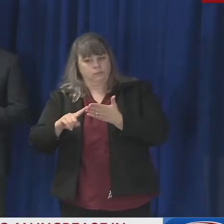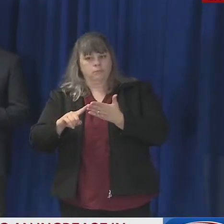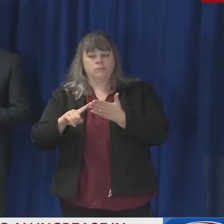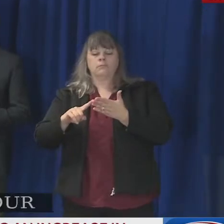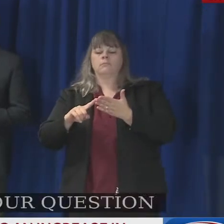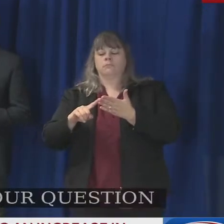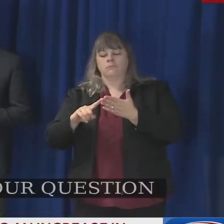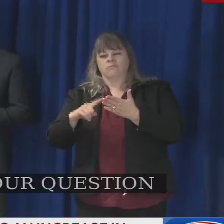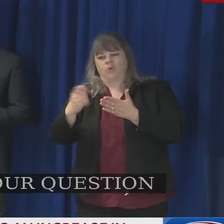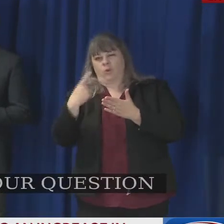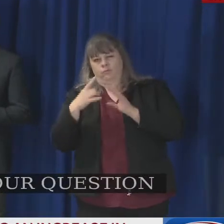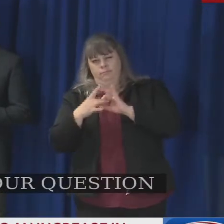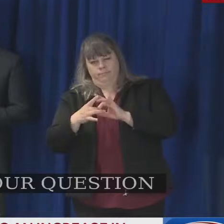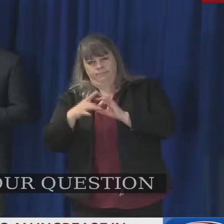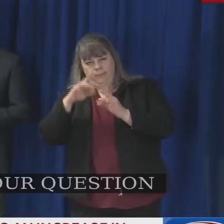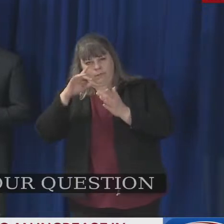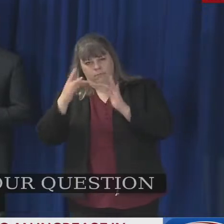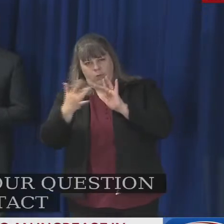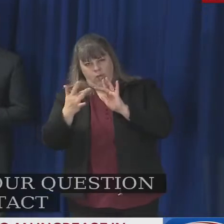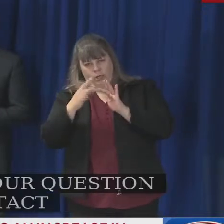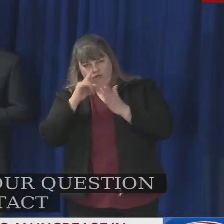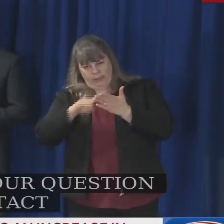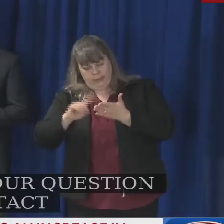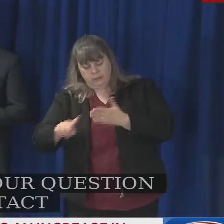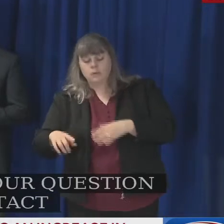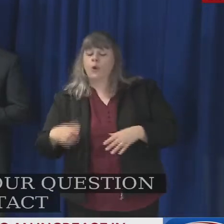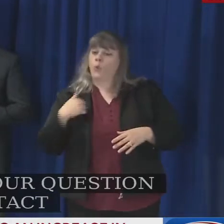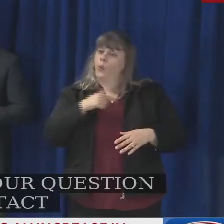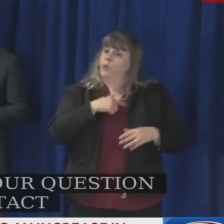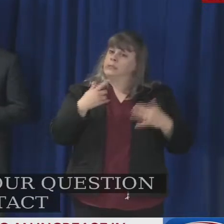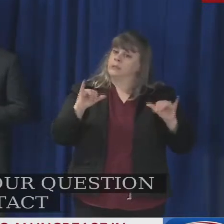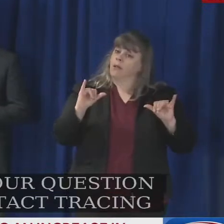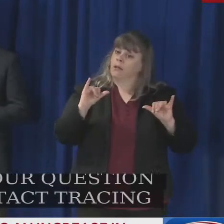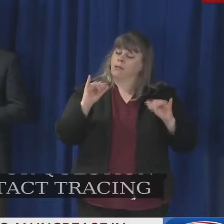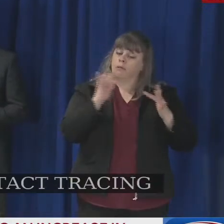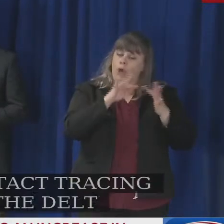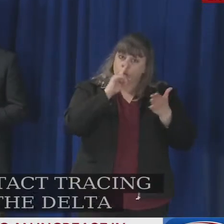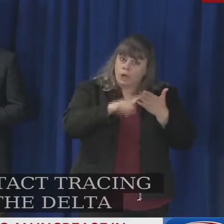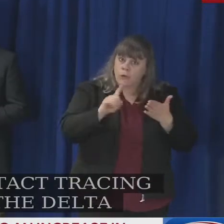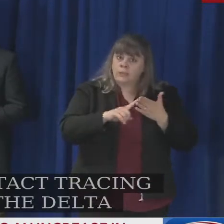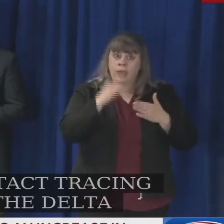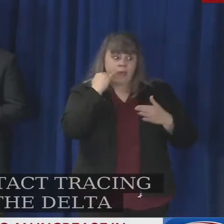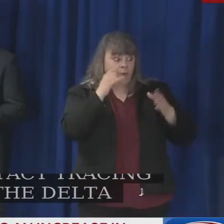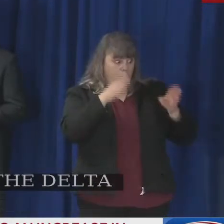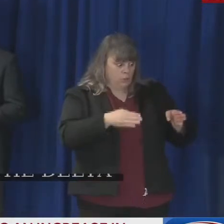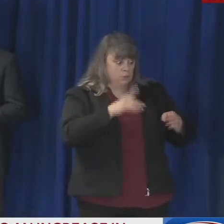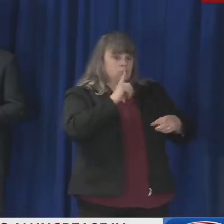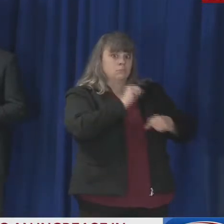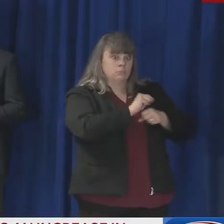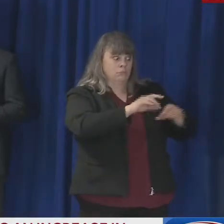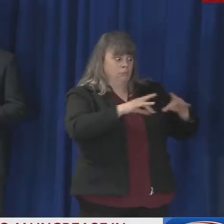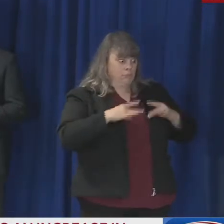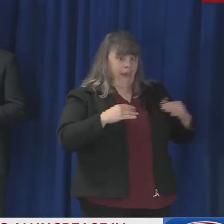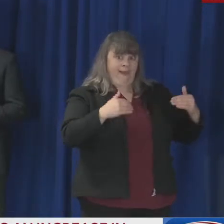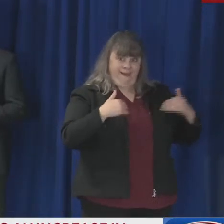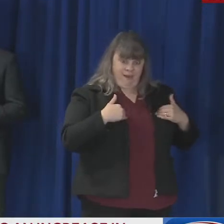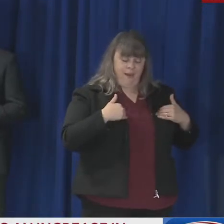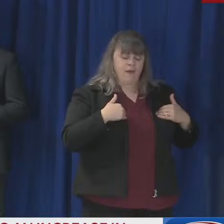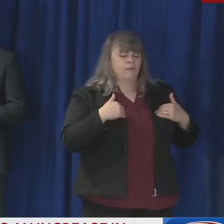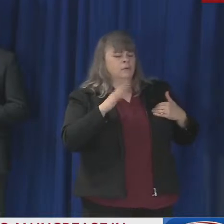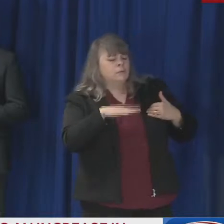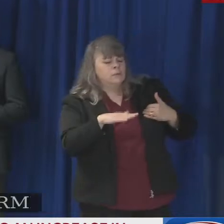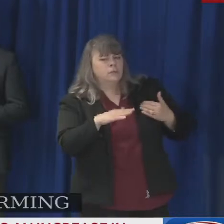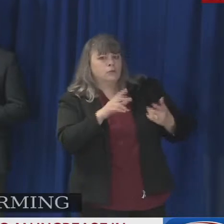Delta variant. We are still performing contact tracing. We ask about a number of different